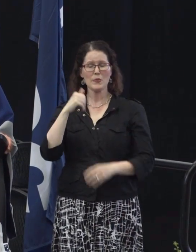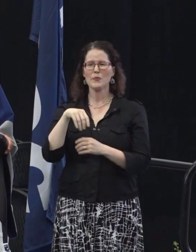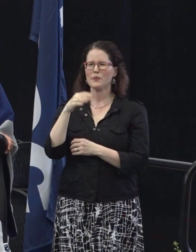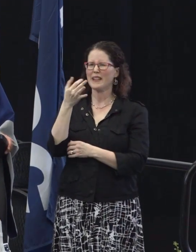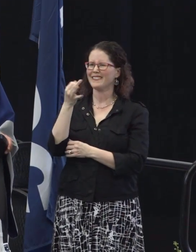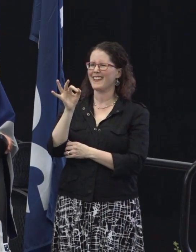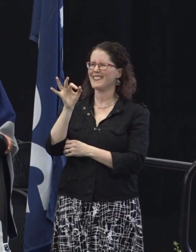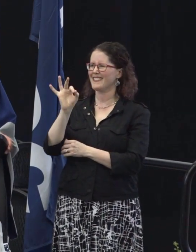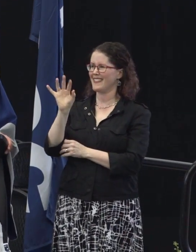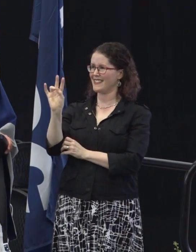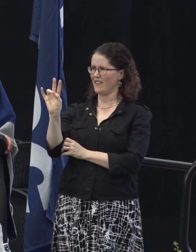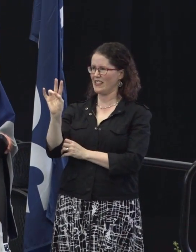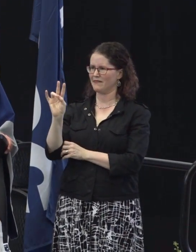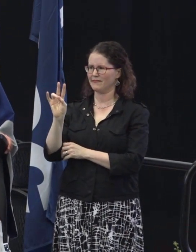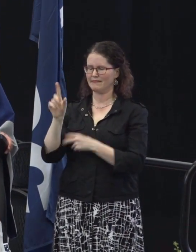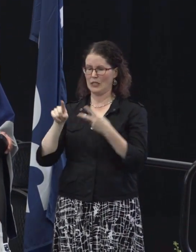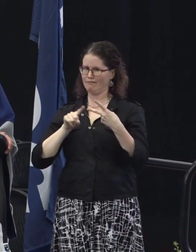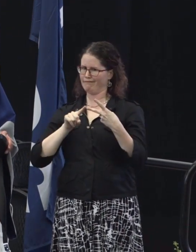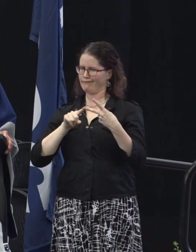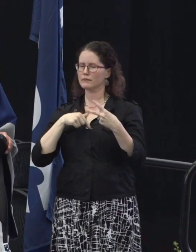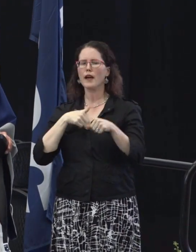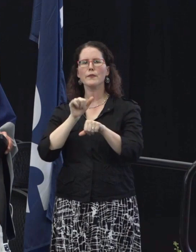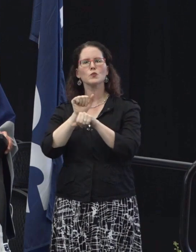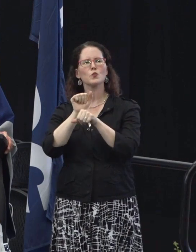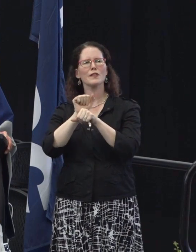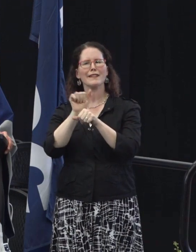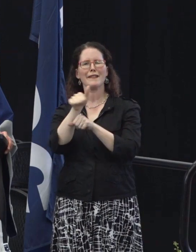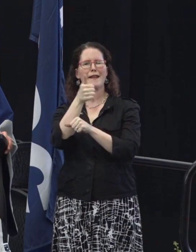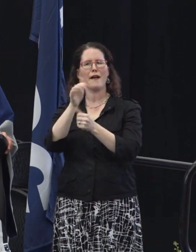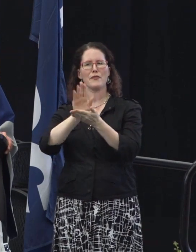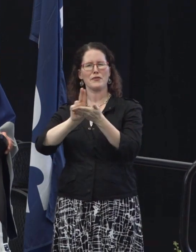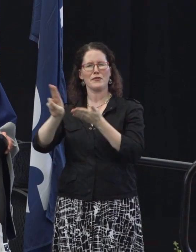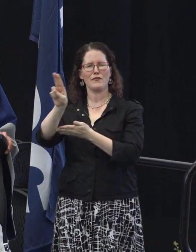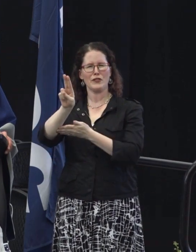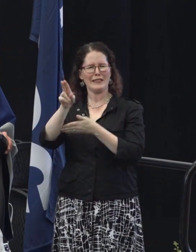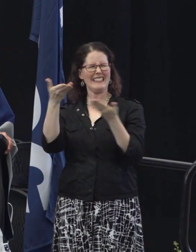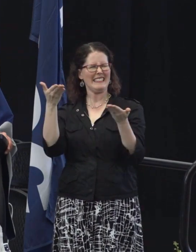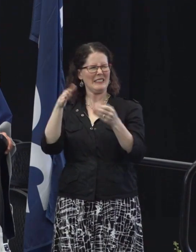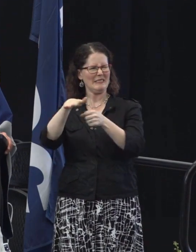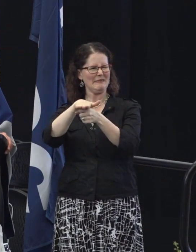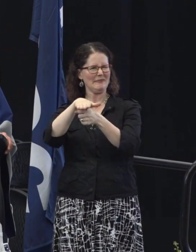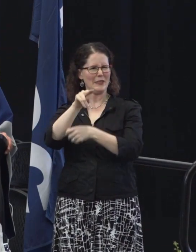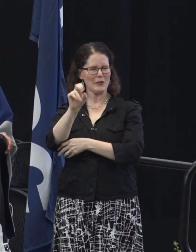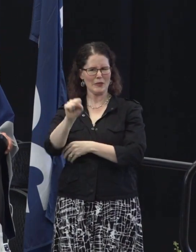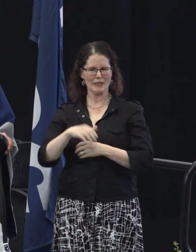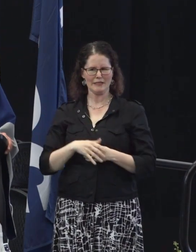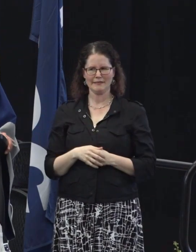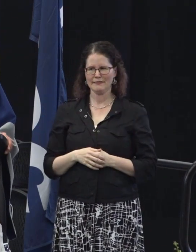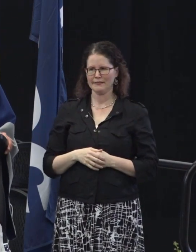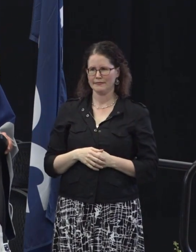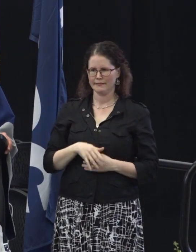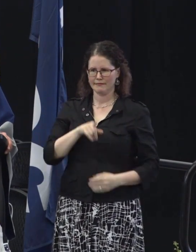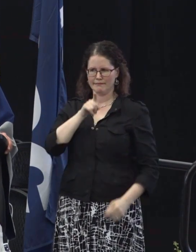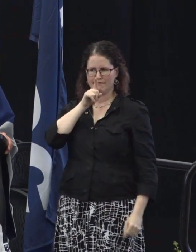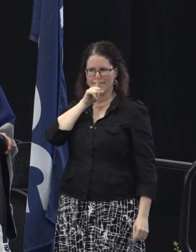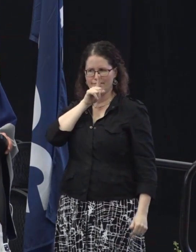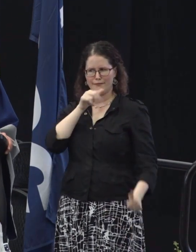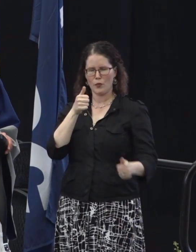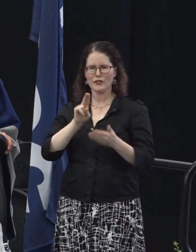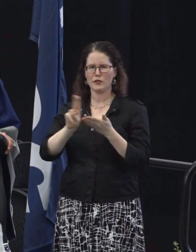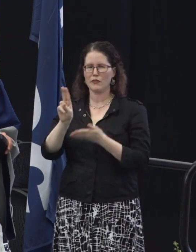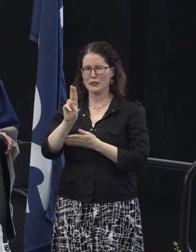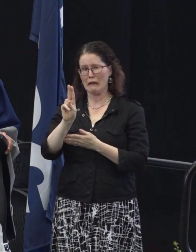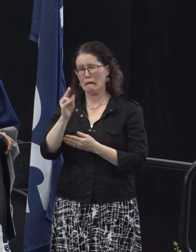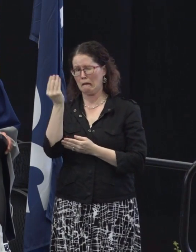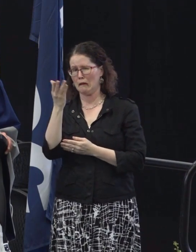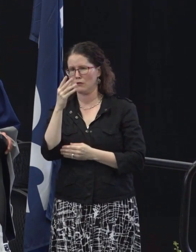1997, I was working at a different post-secondary institution here in Nova Scotia. I won't say which one, but it was in